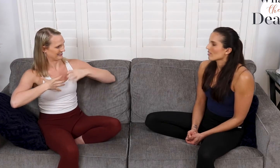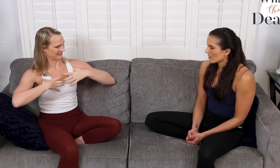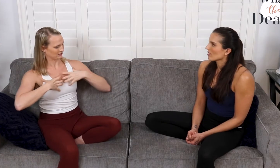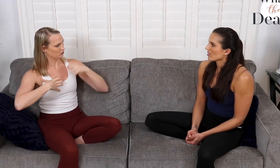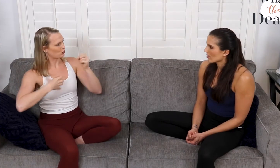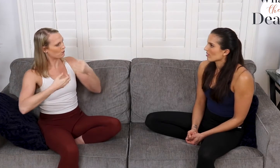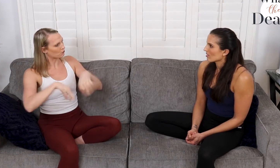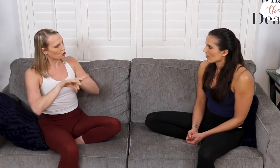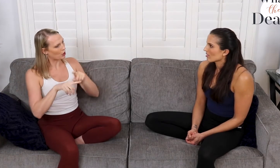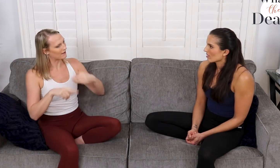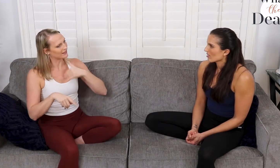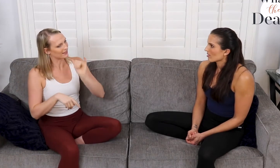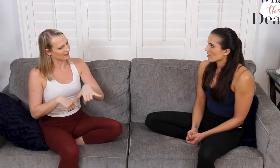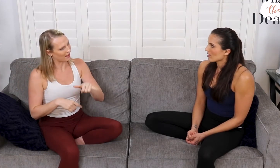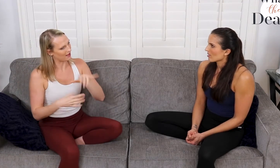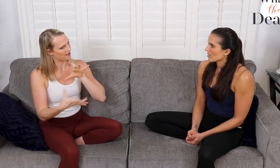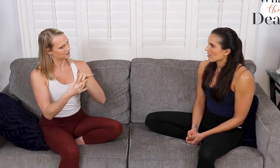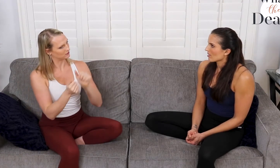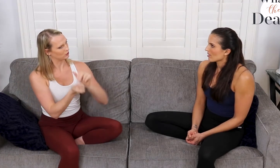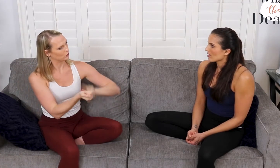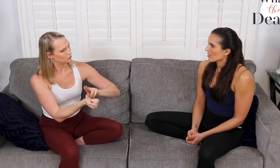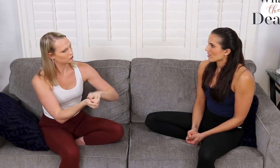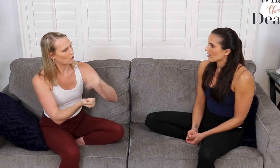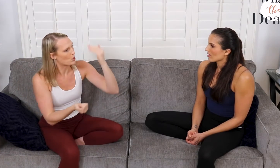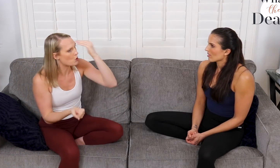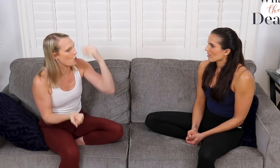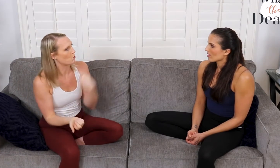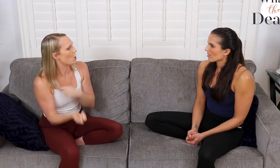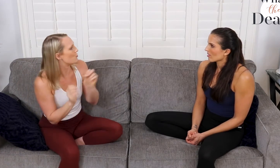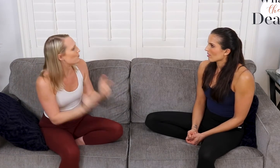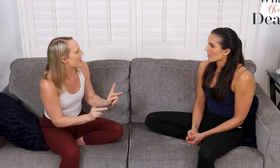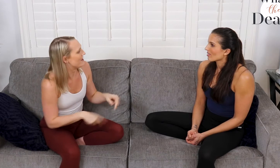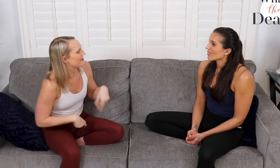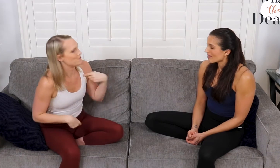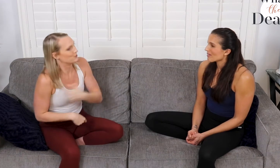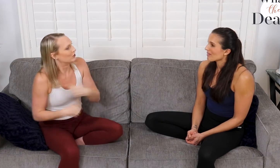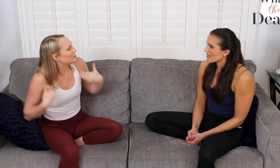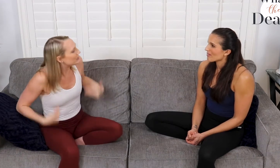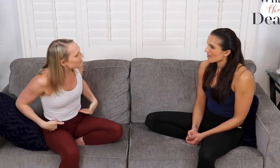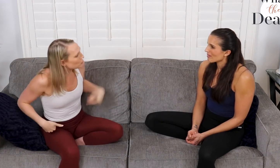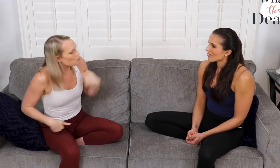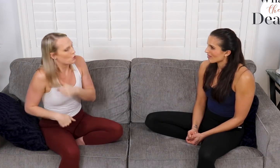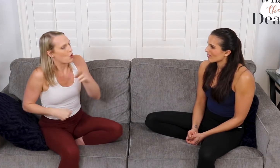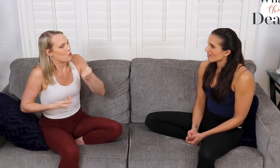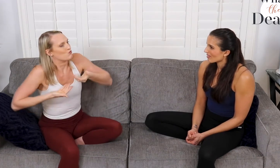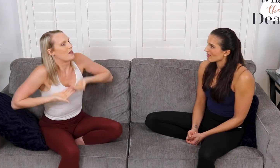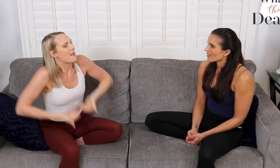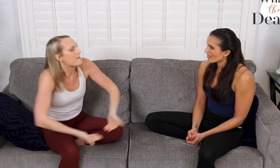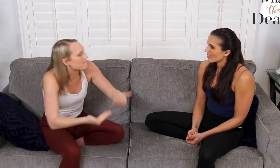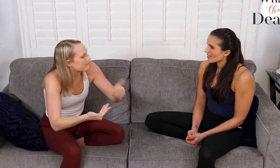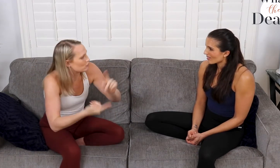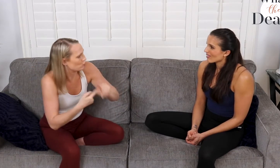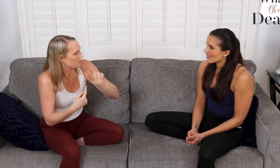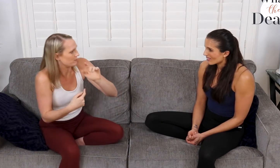form a connection with the patient and the nurse and be able to prescribe medication. While on the deaf's behalf, they